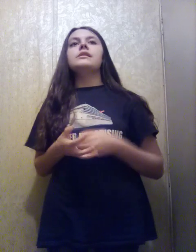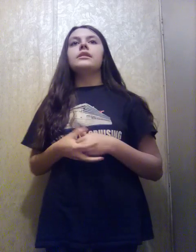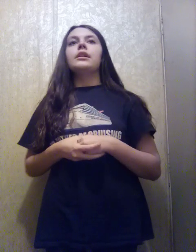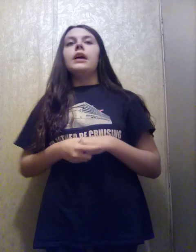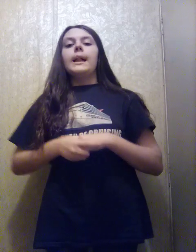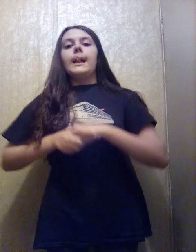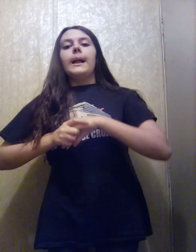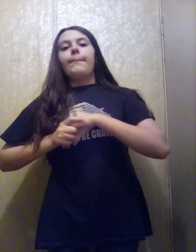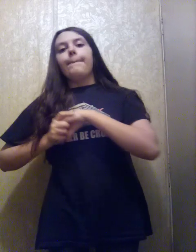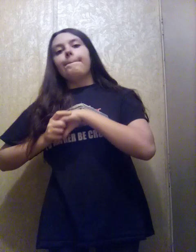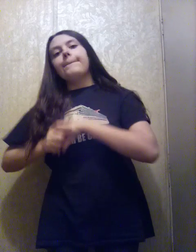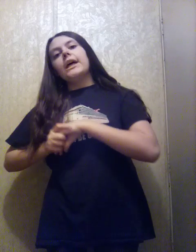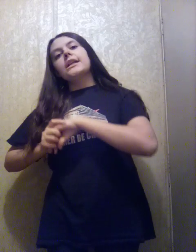recently. But